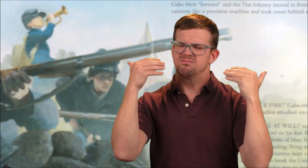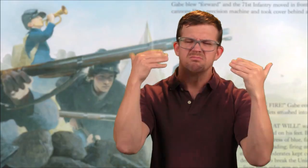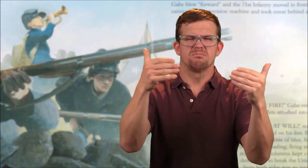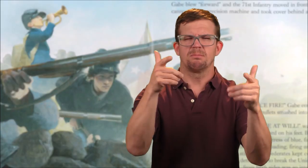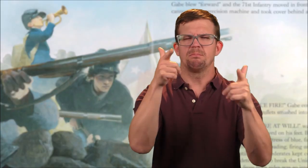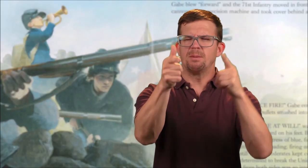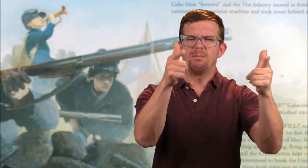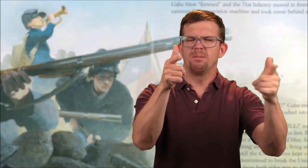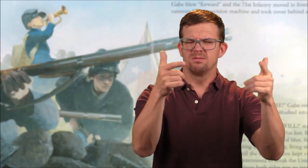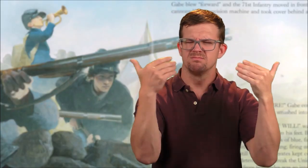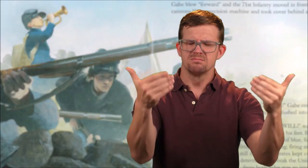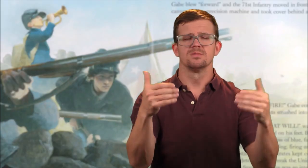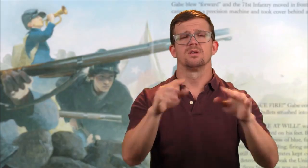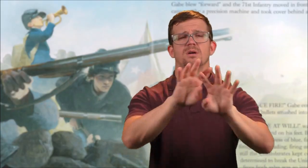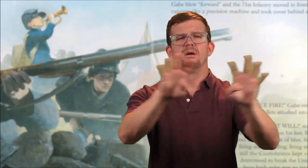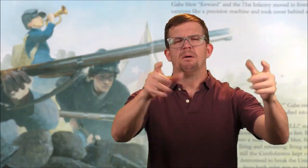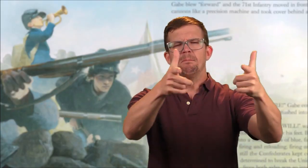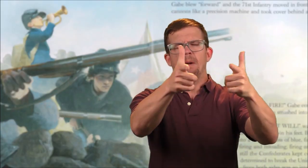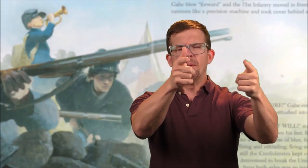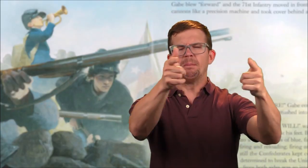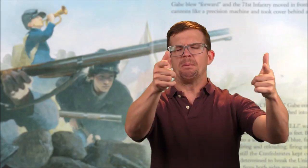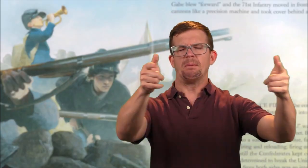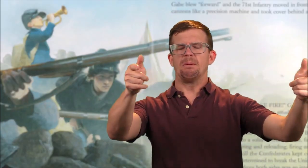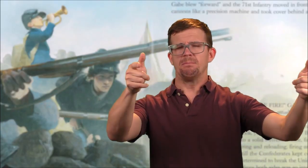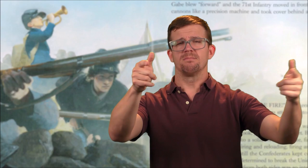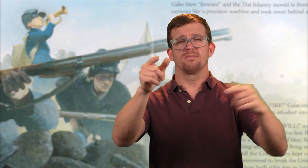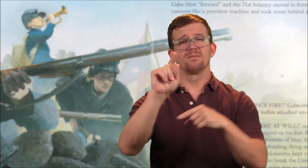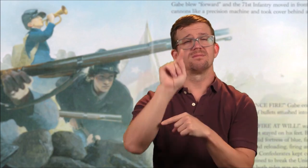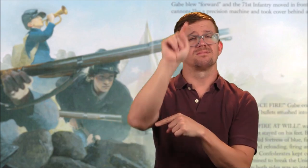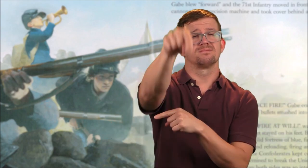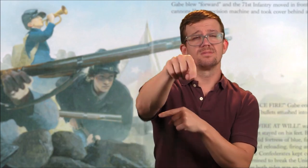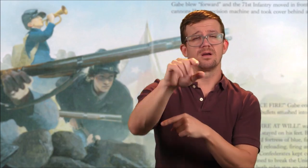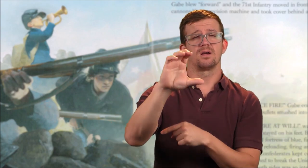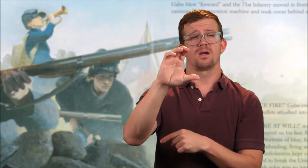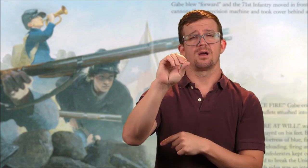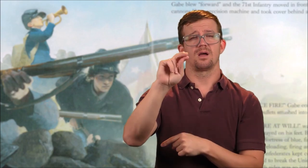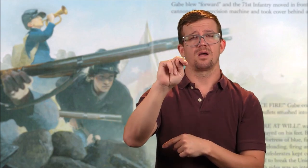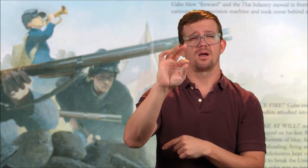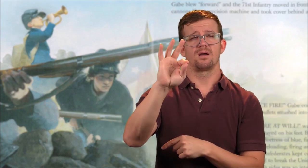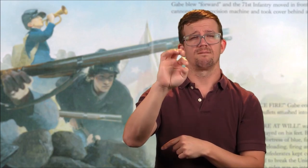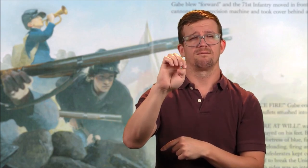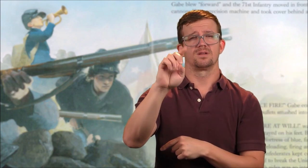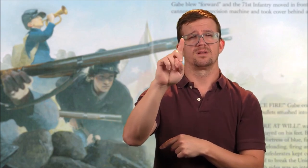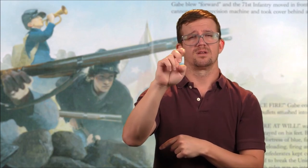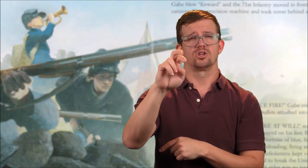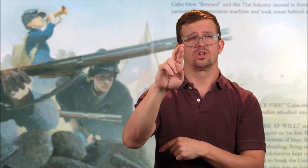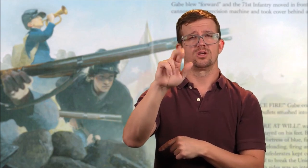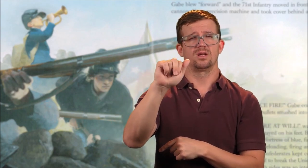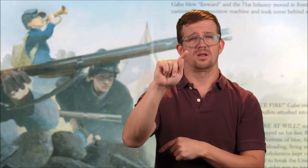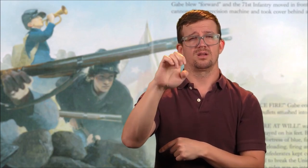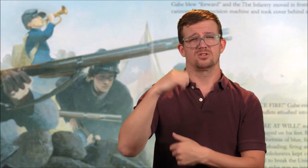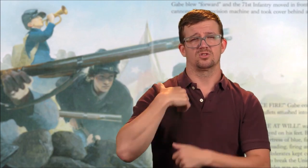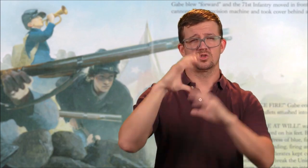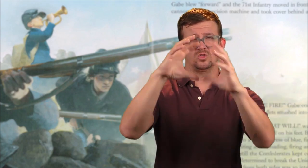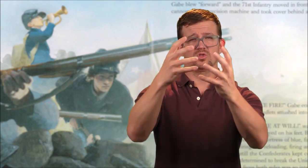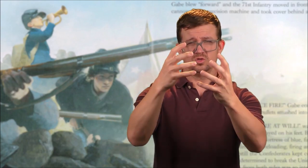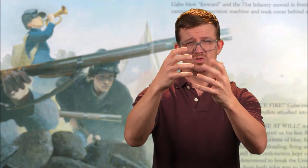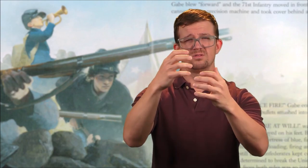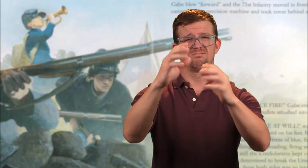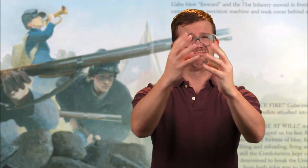"Ready on the firing line! Commence fire!" Gabe could barely breathe, but sounded the command,